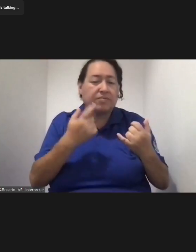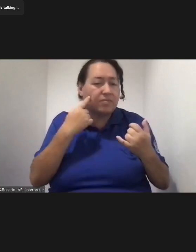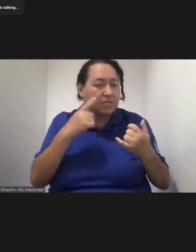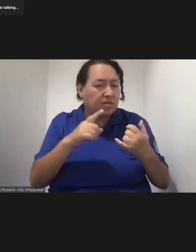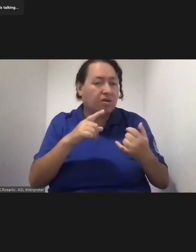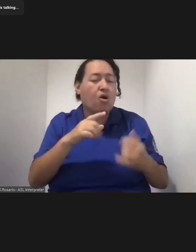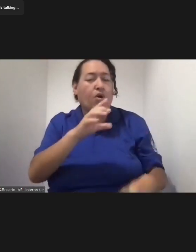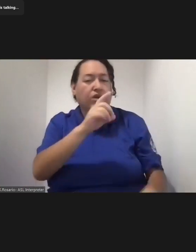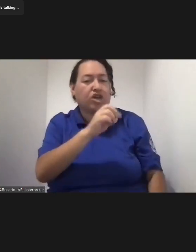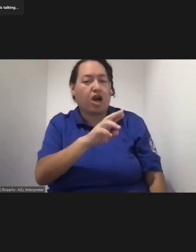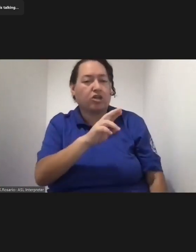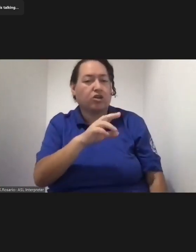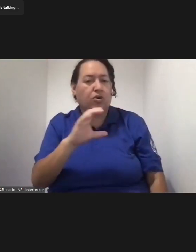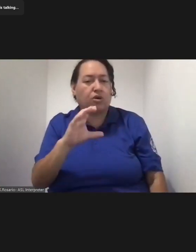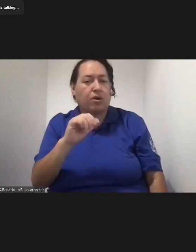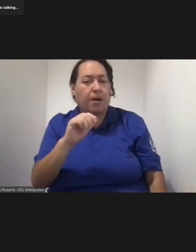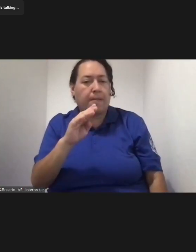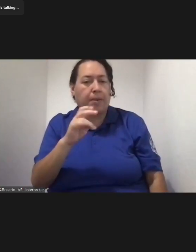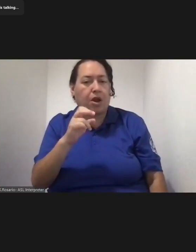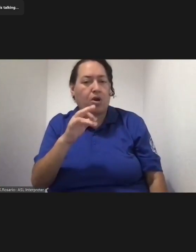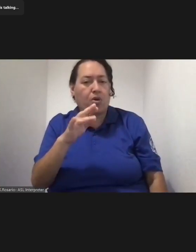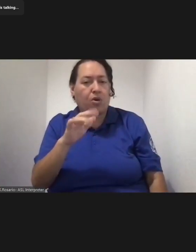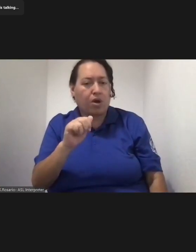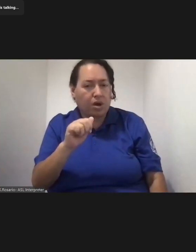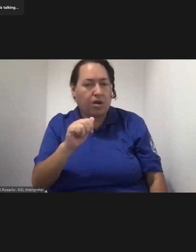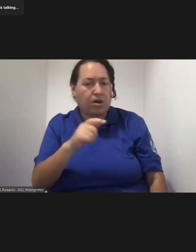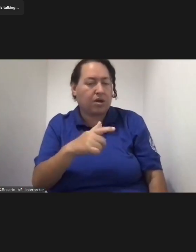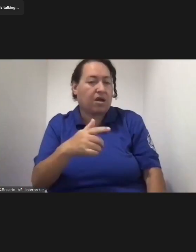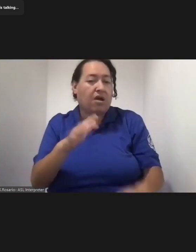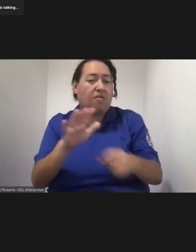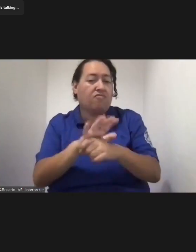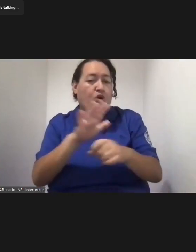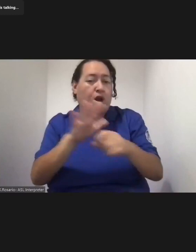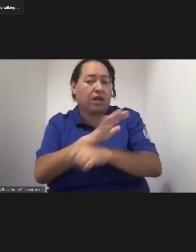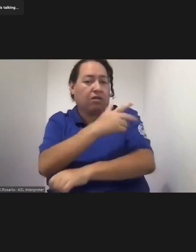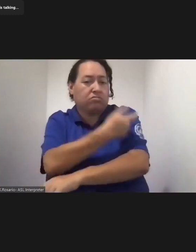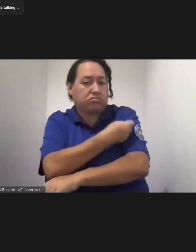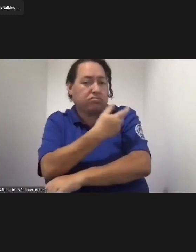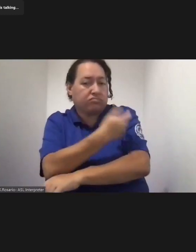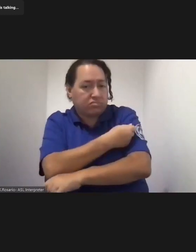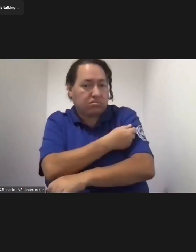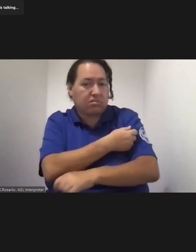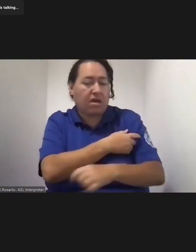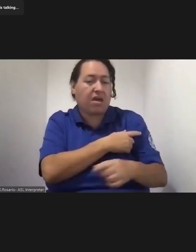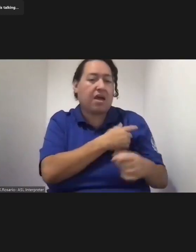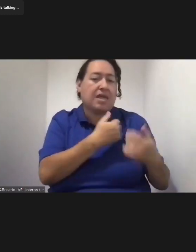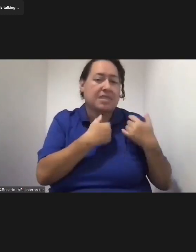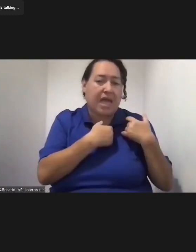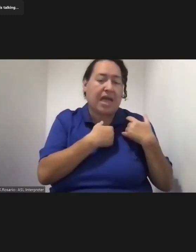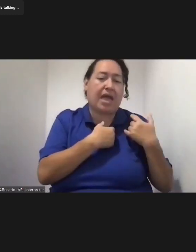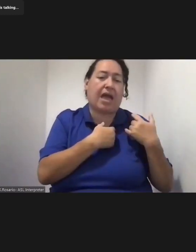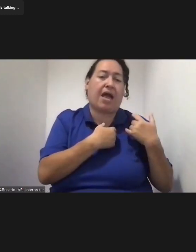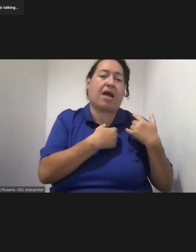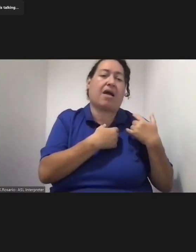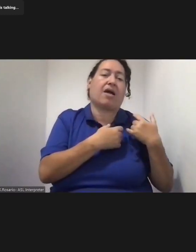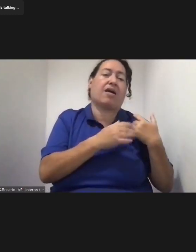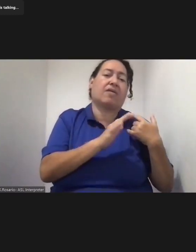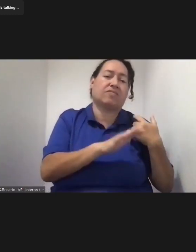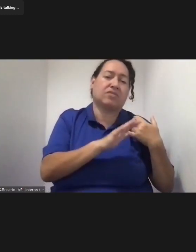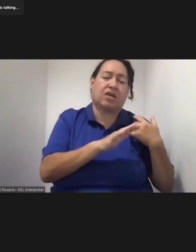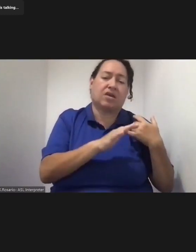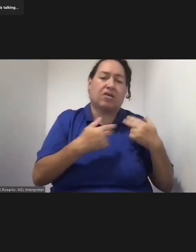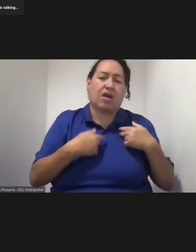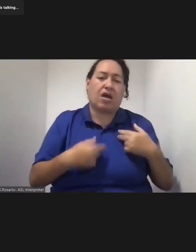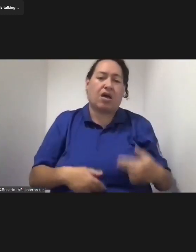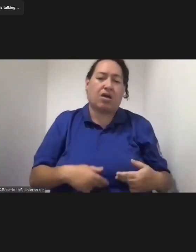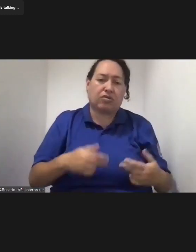Cabrera. Fully vaccinated people who tested positive. Do you have their health profiles? What